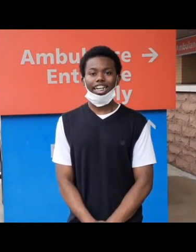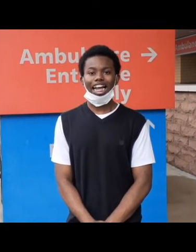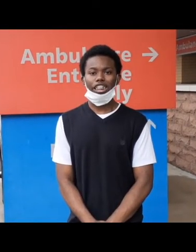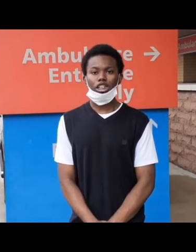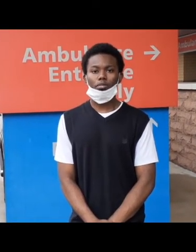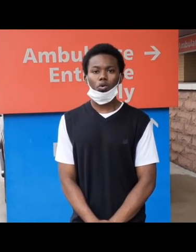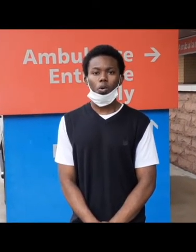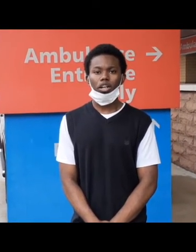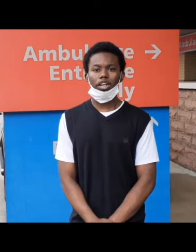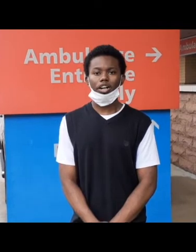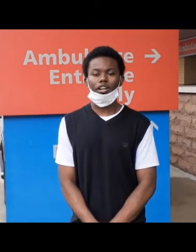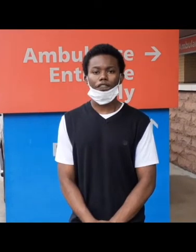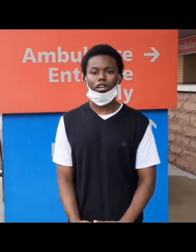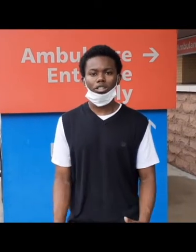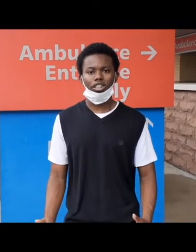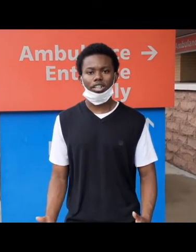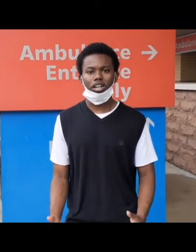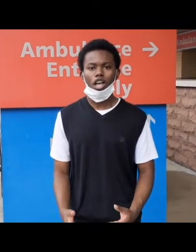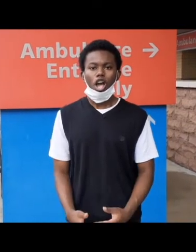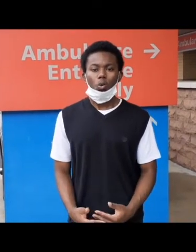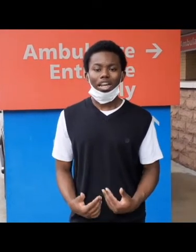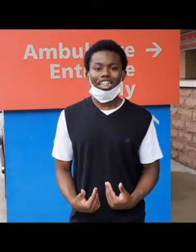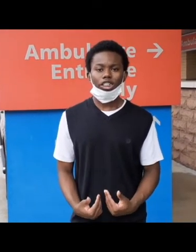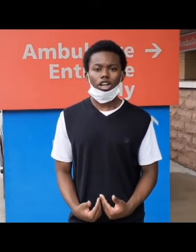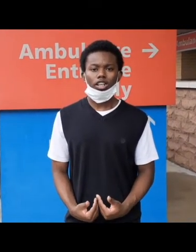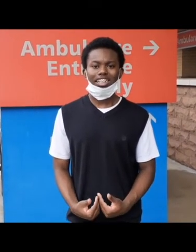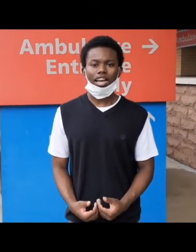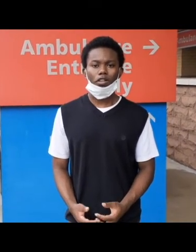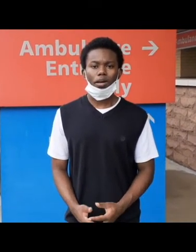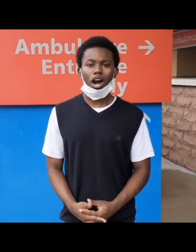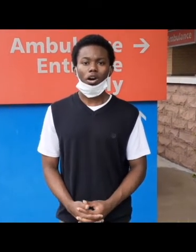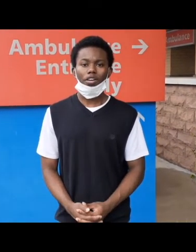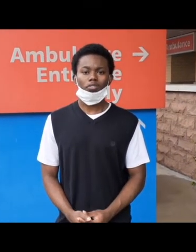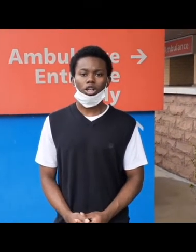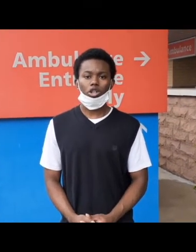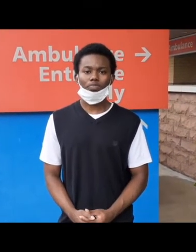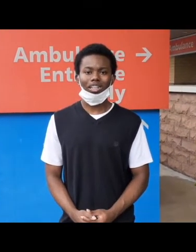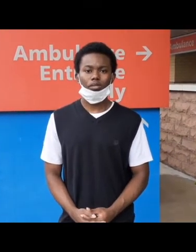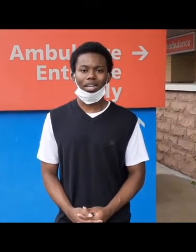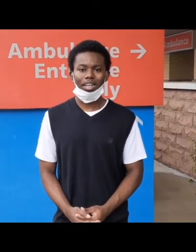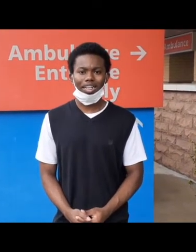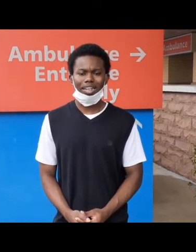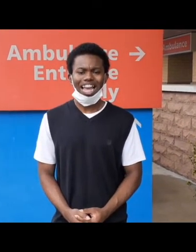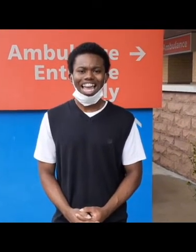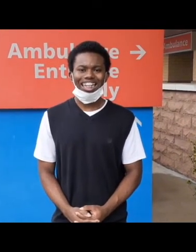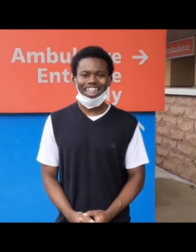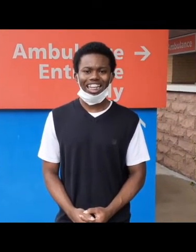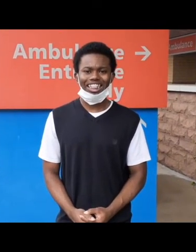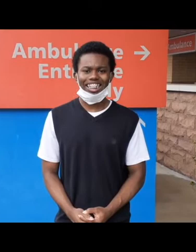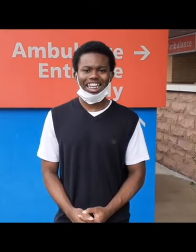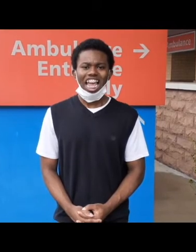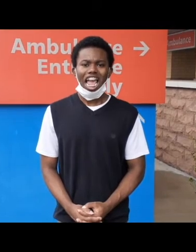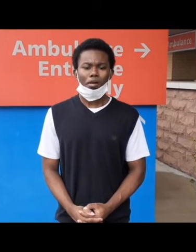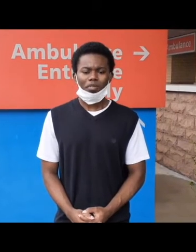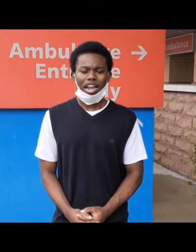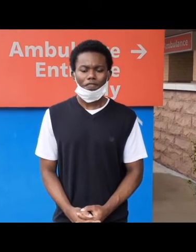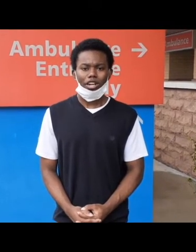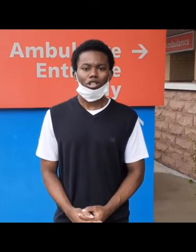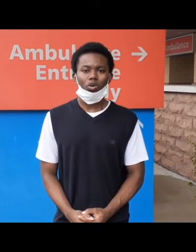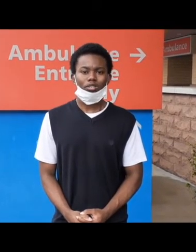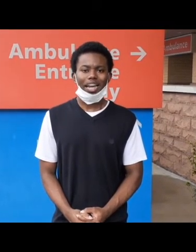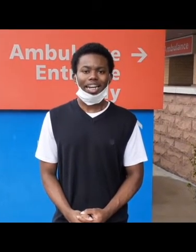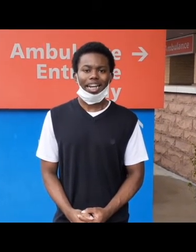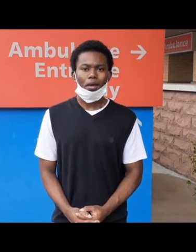country cannot determine what will occur in the future, we as journalists have the power of ethical responsibility, intelligence, and